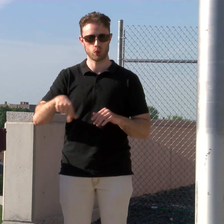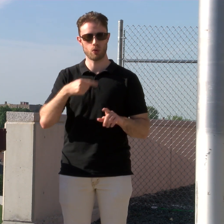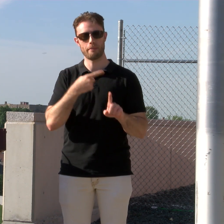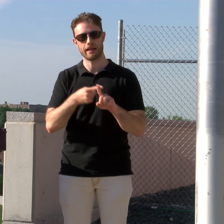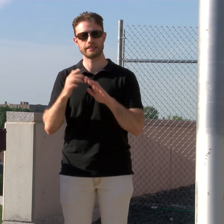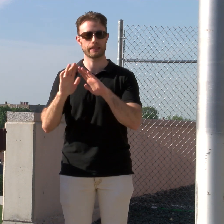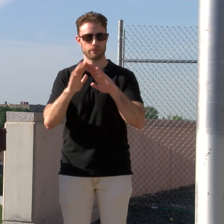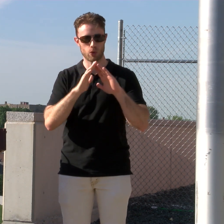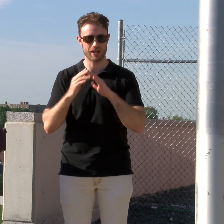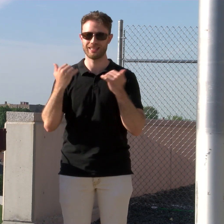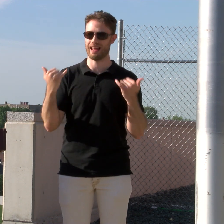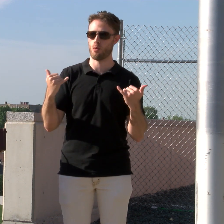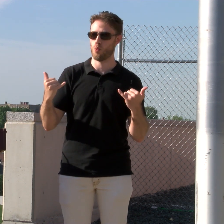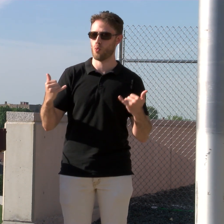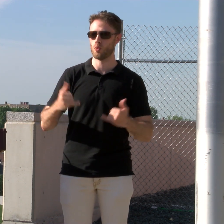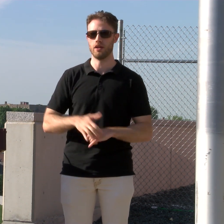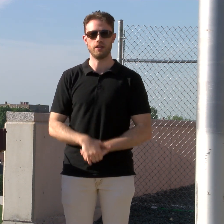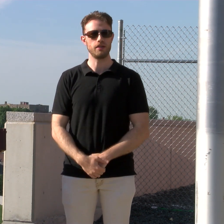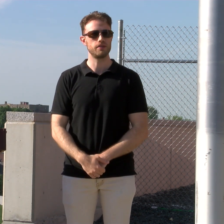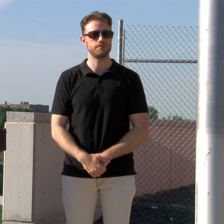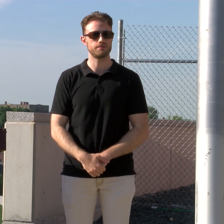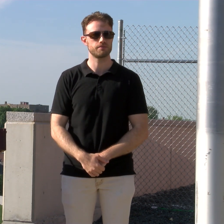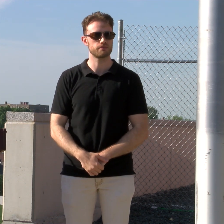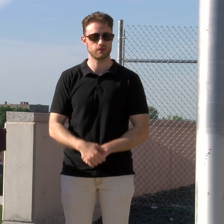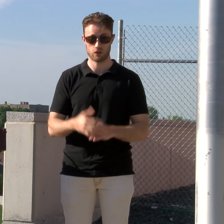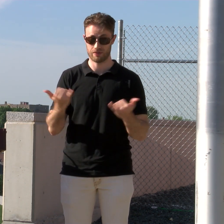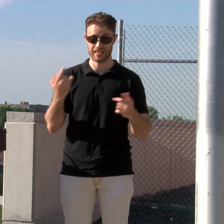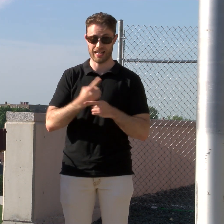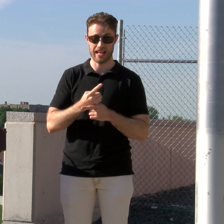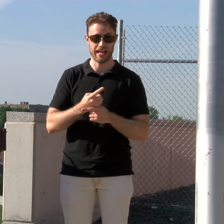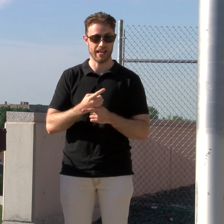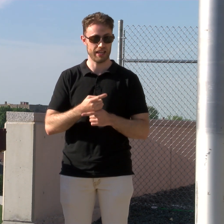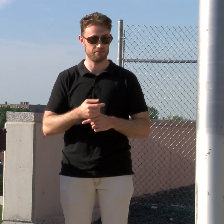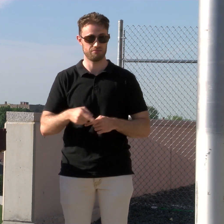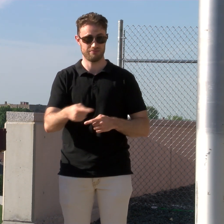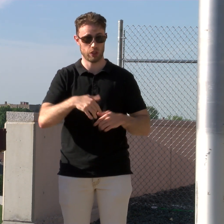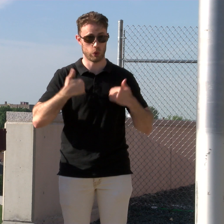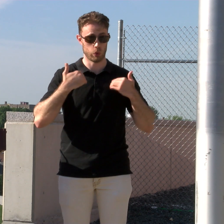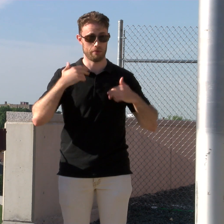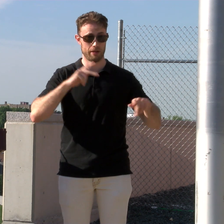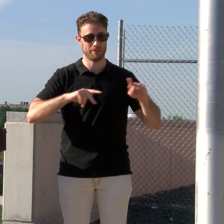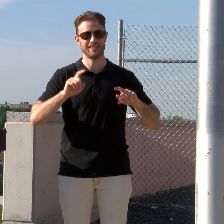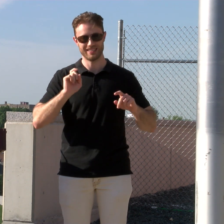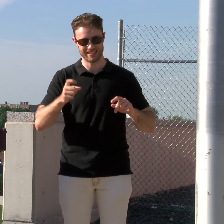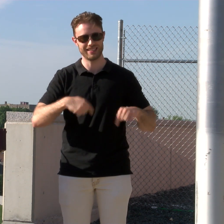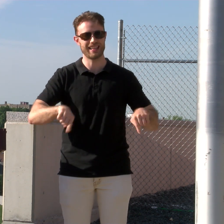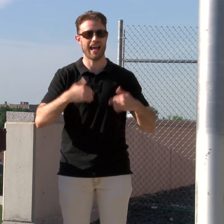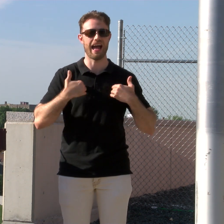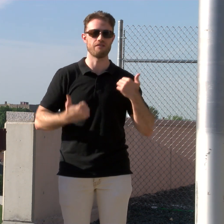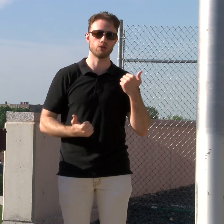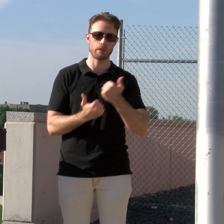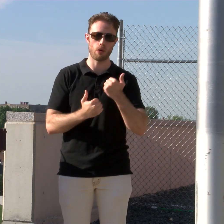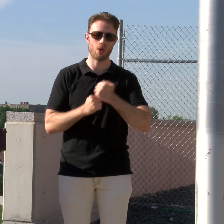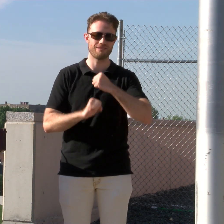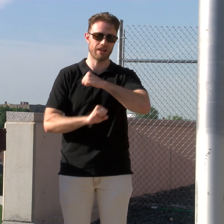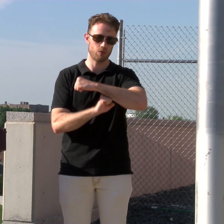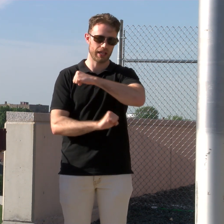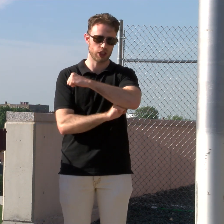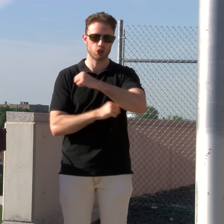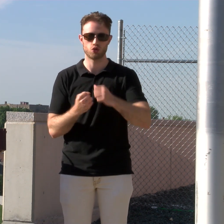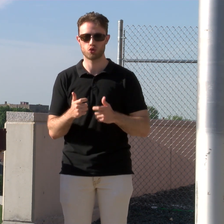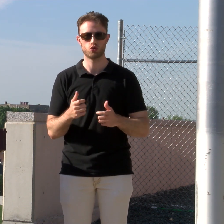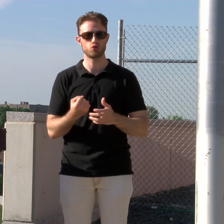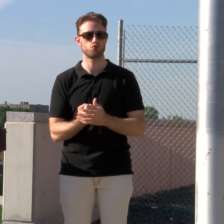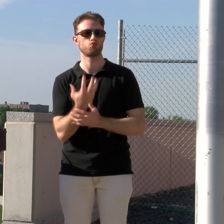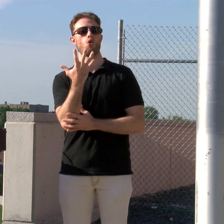plus community now, to give today's youth a supportive foundation to grow into